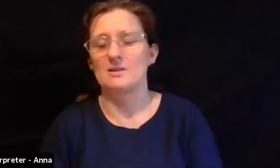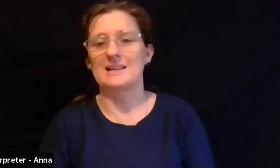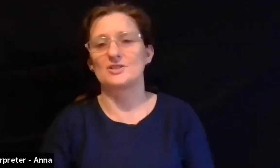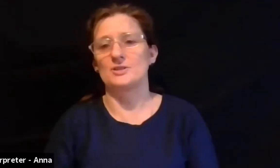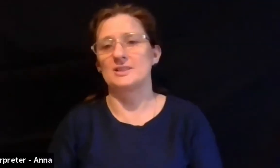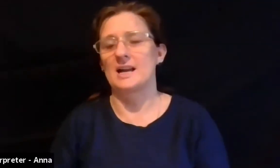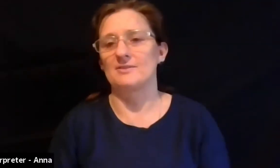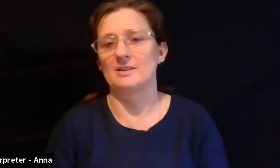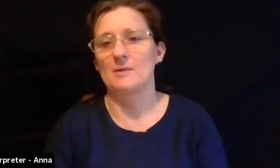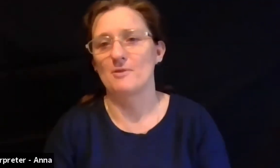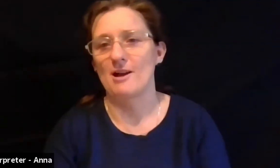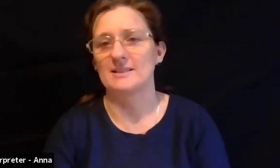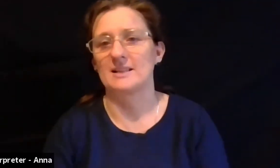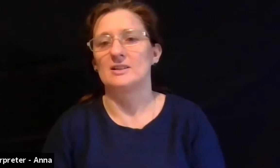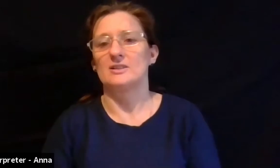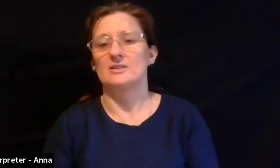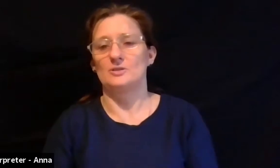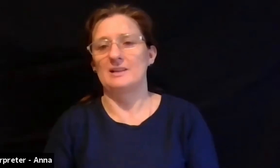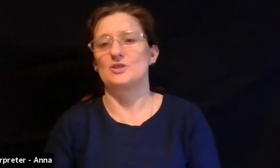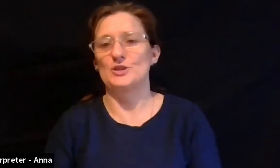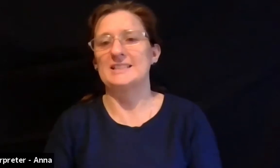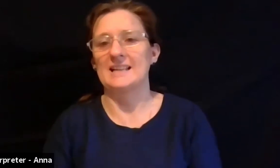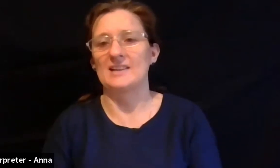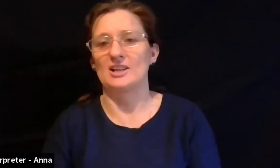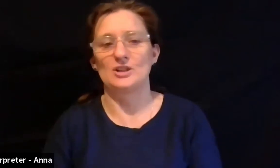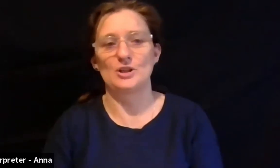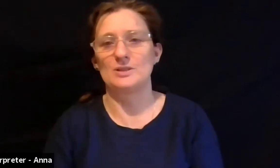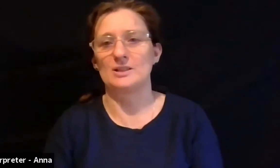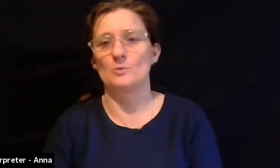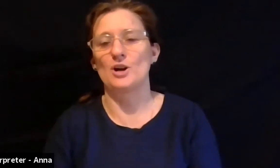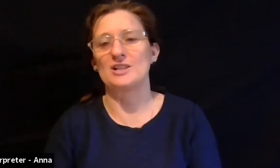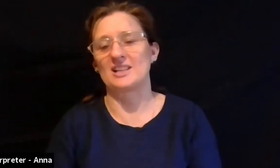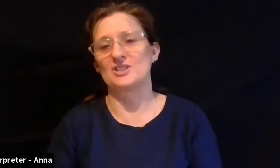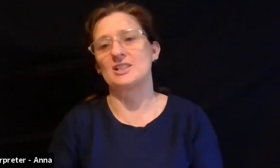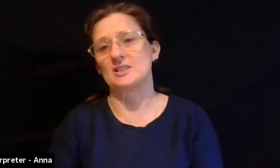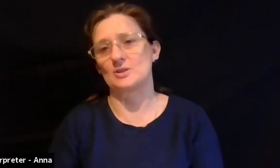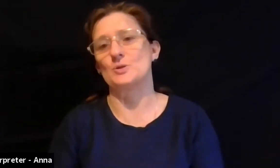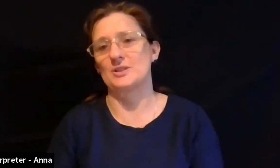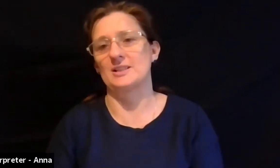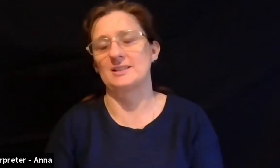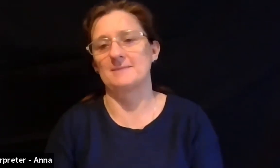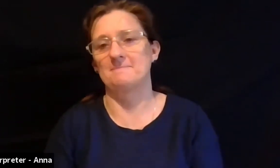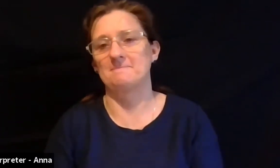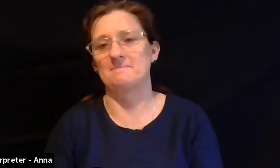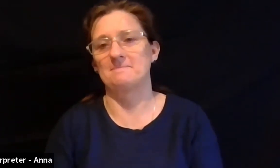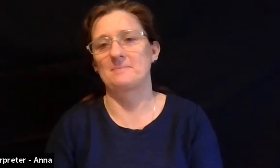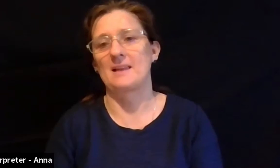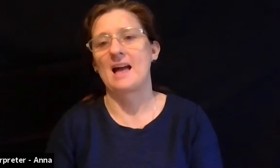So let's join together in our prayers. Let's join together using the words that Jesus taught us.